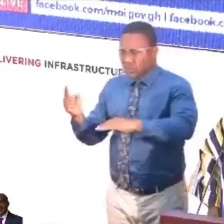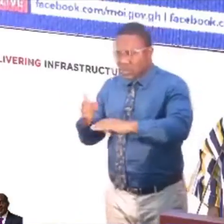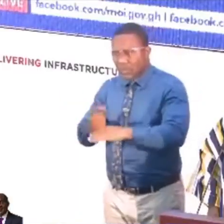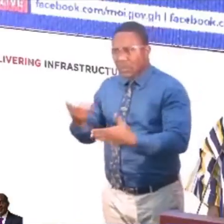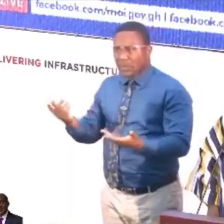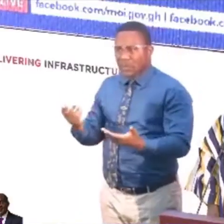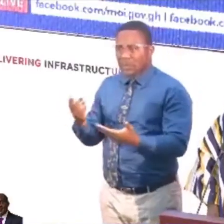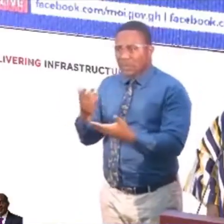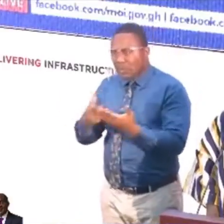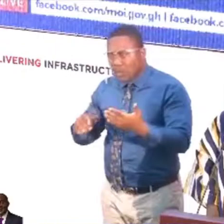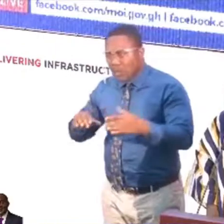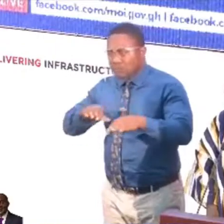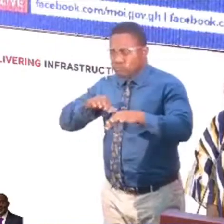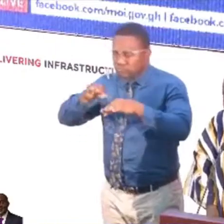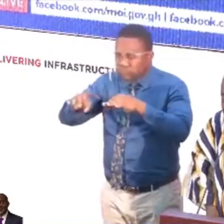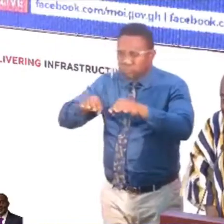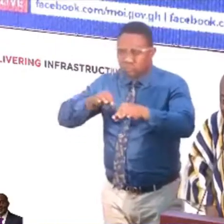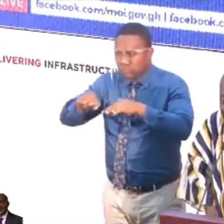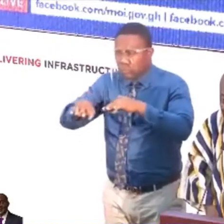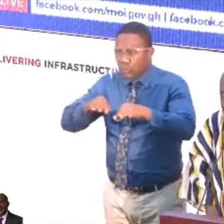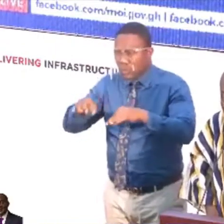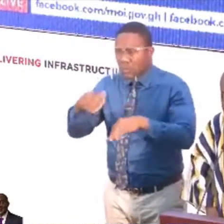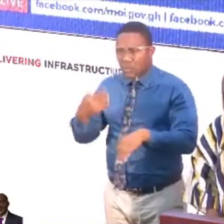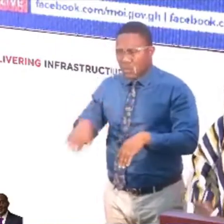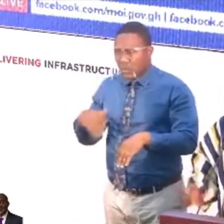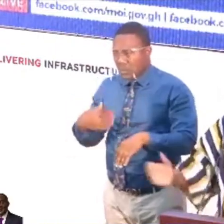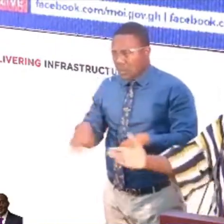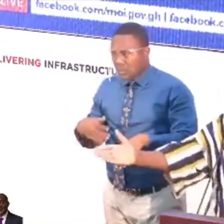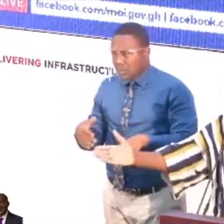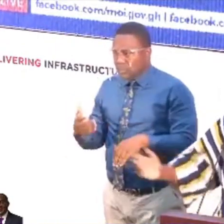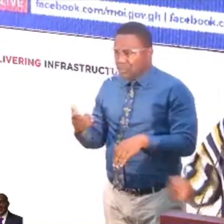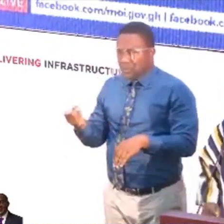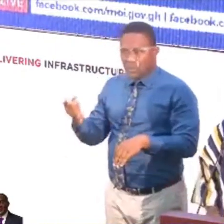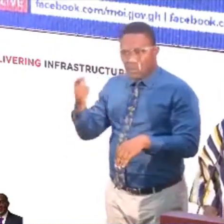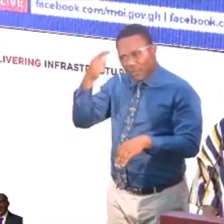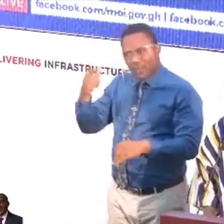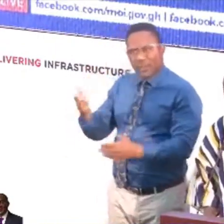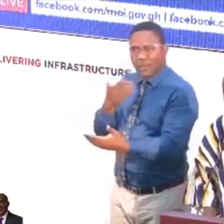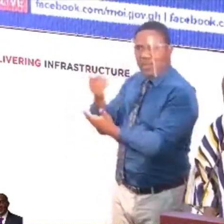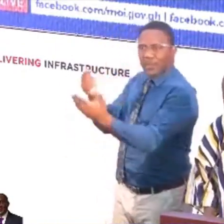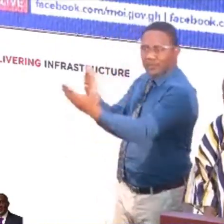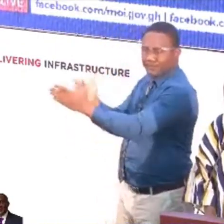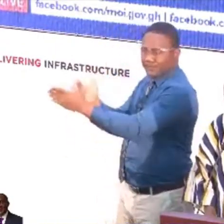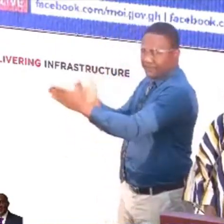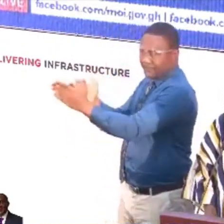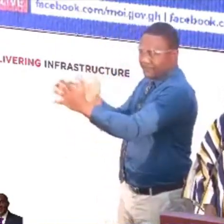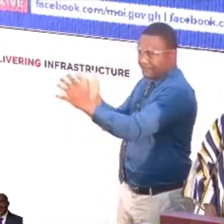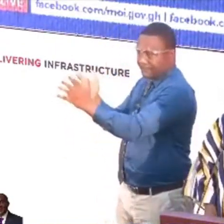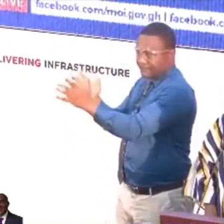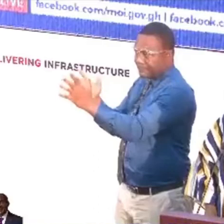of infrastructure as put together by the Akufo-Addo administration. I believe we can give him a very big round of applause.